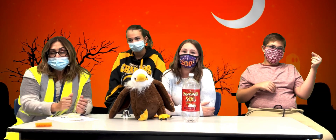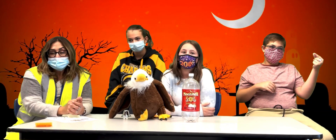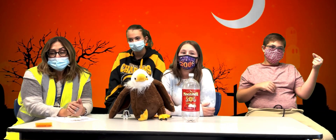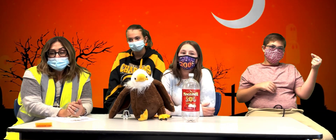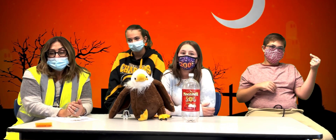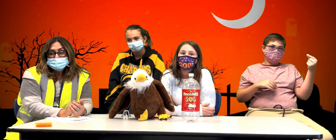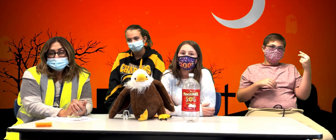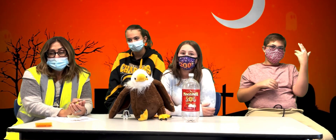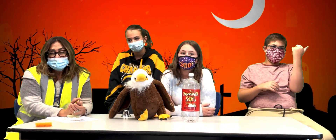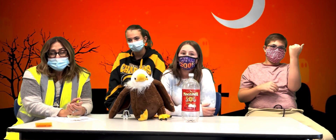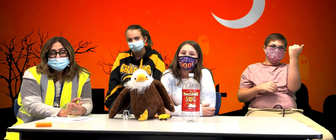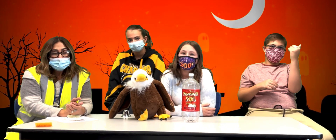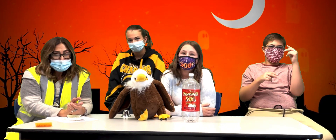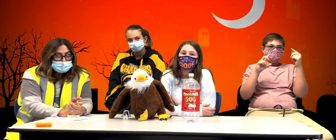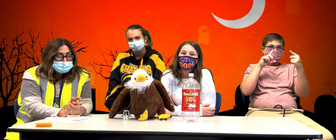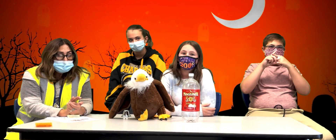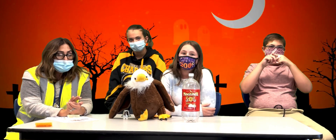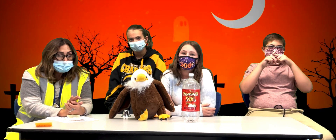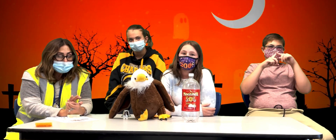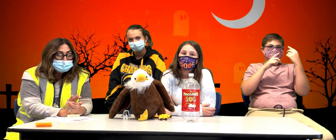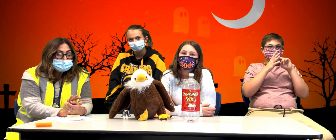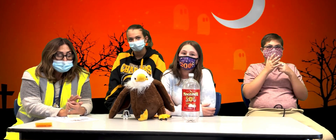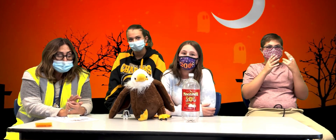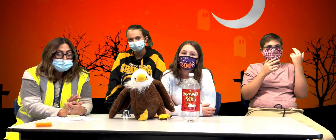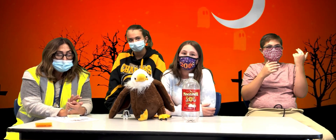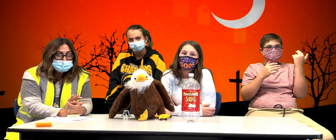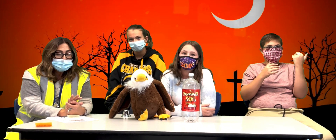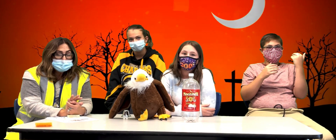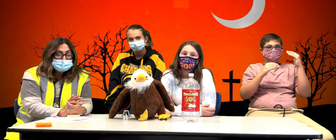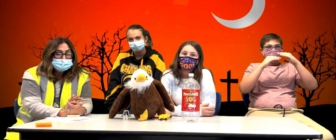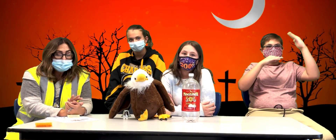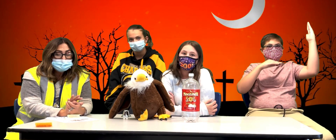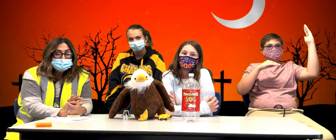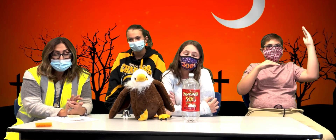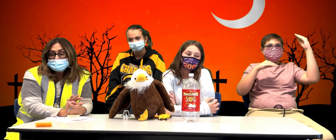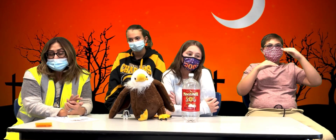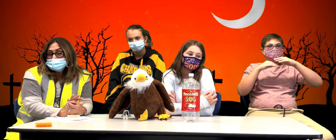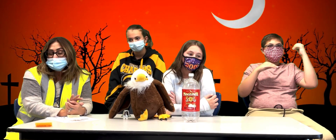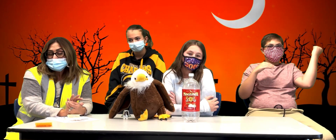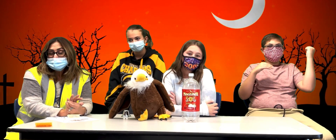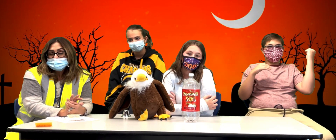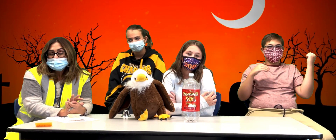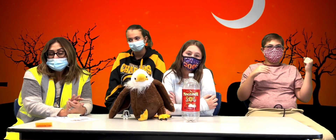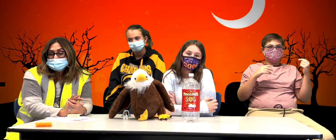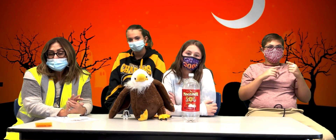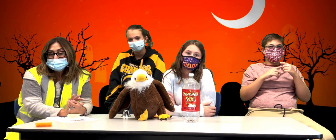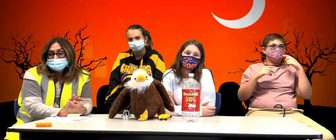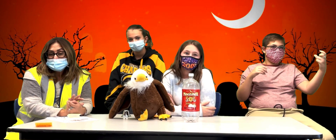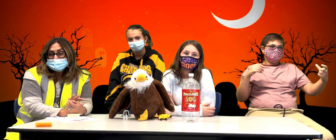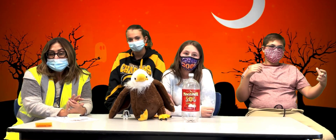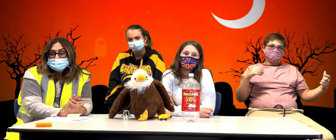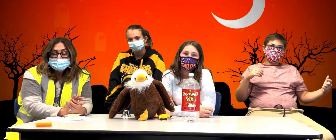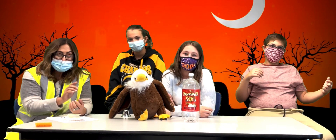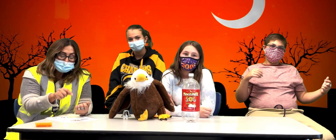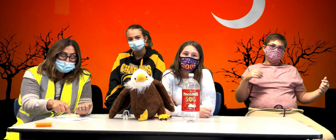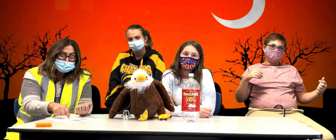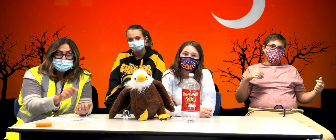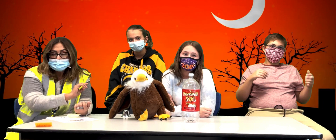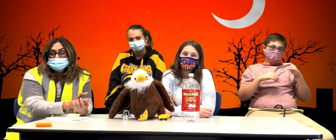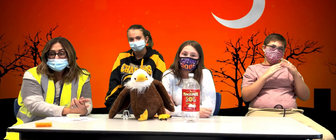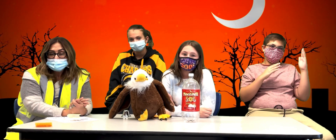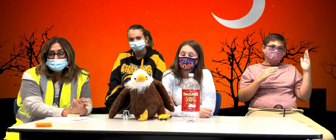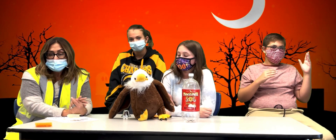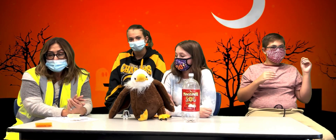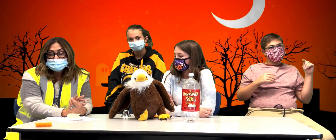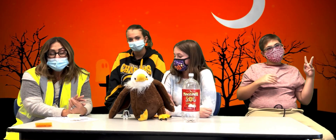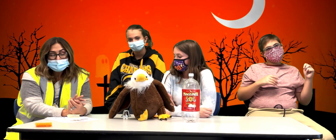plus, it means you should be at least 13 years old to watch. And I know that